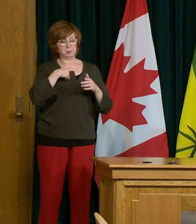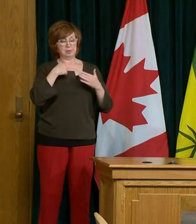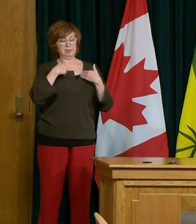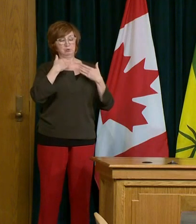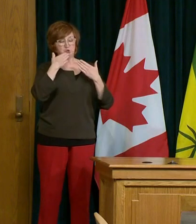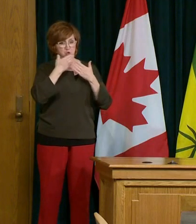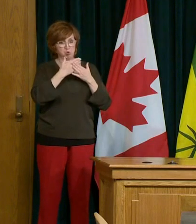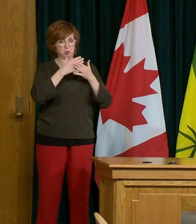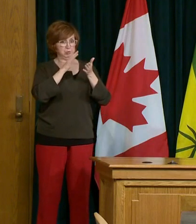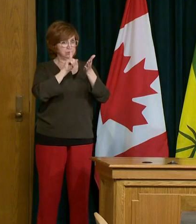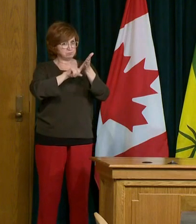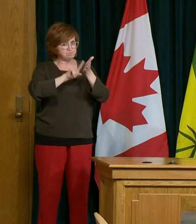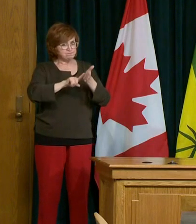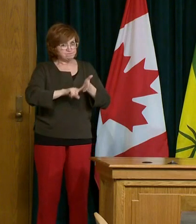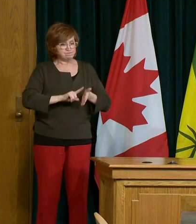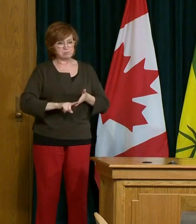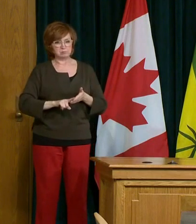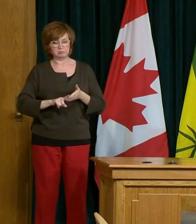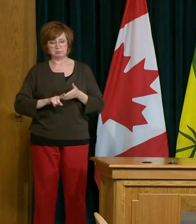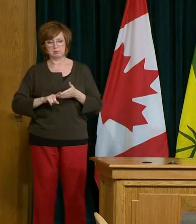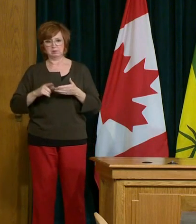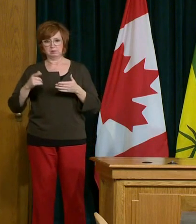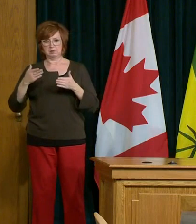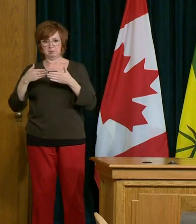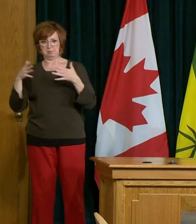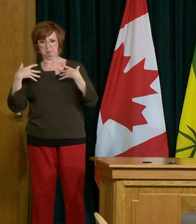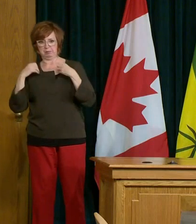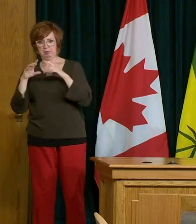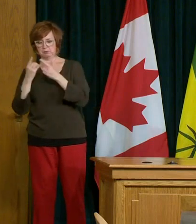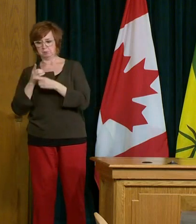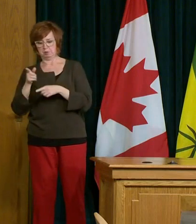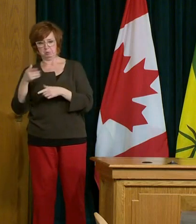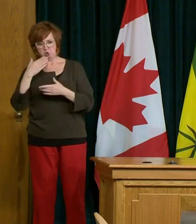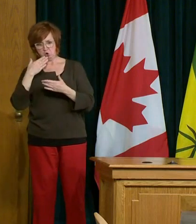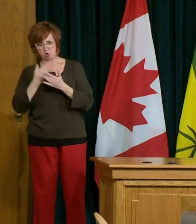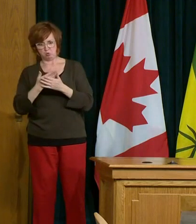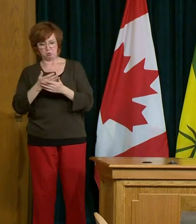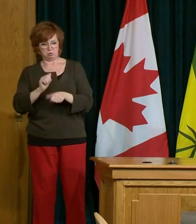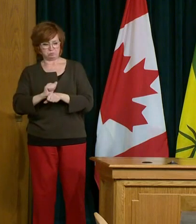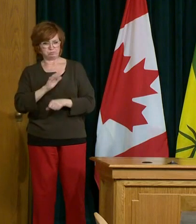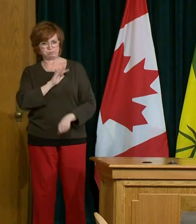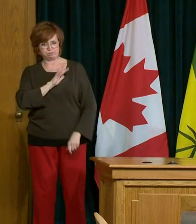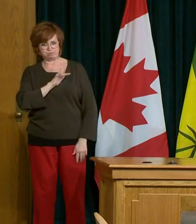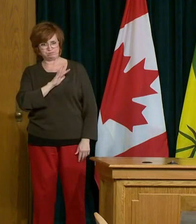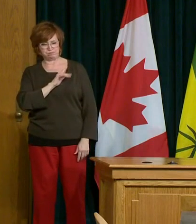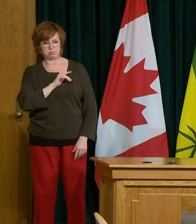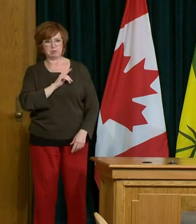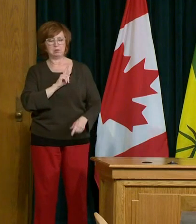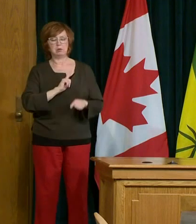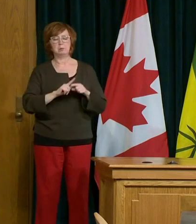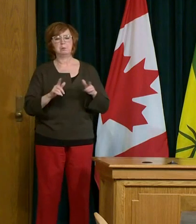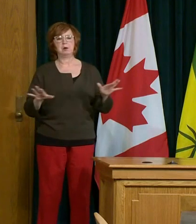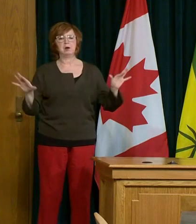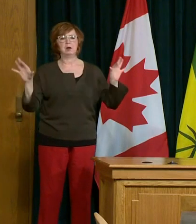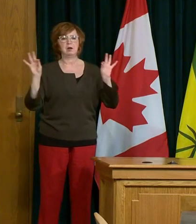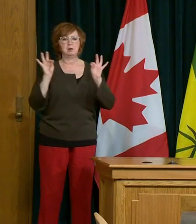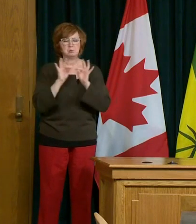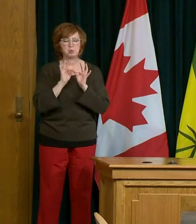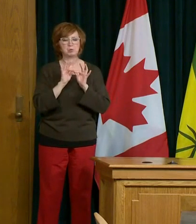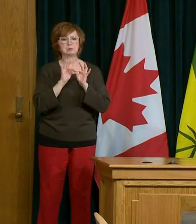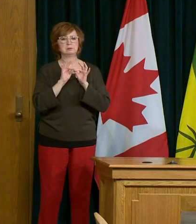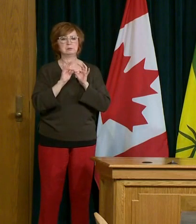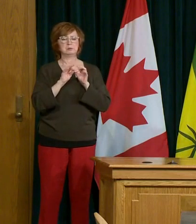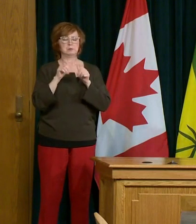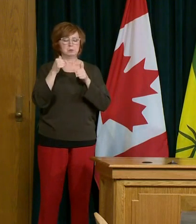cannot understate the personal responsibility that each and every one of us have in ensuring that we are practicing good physical